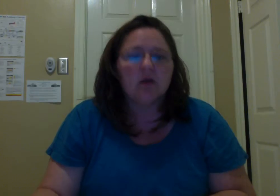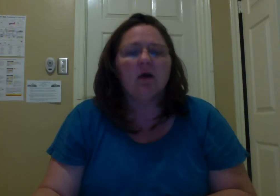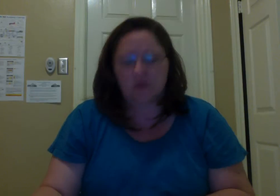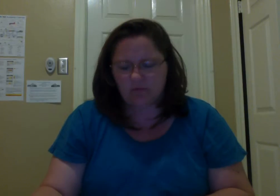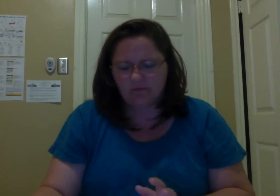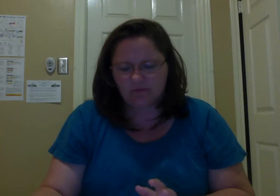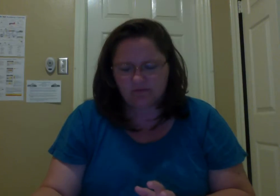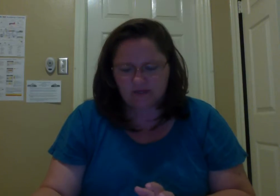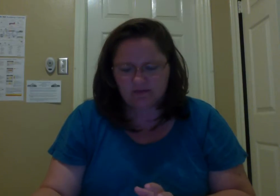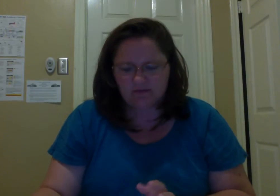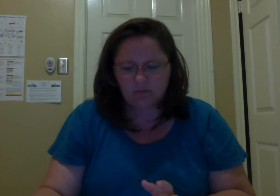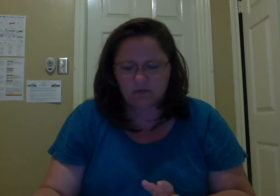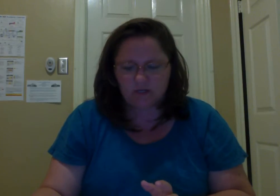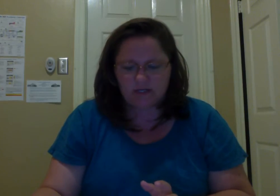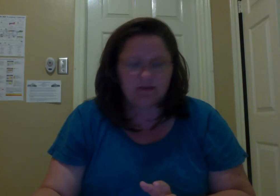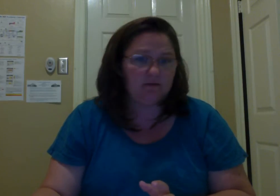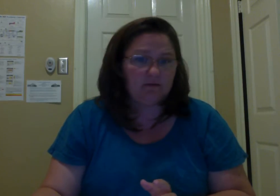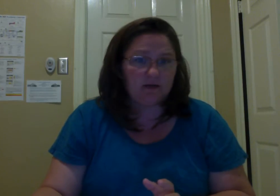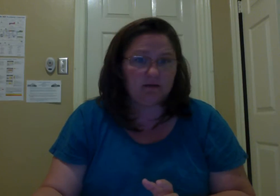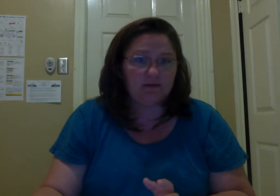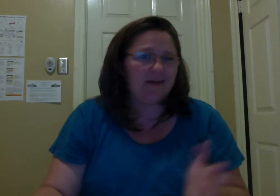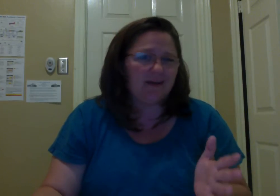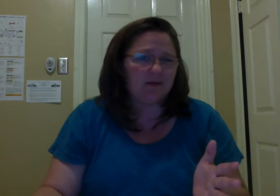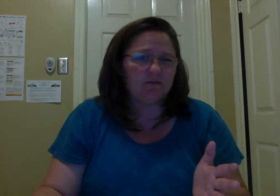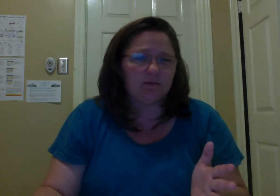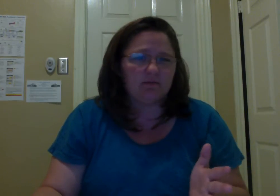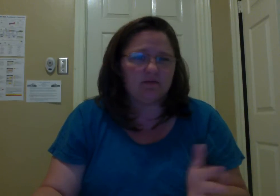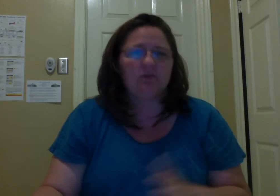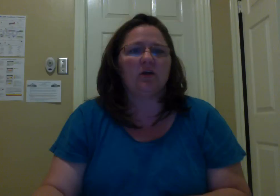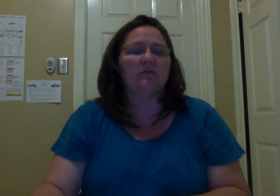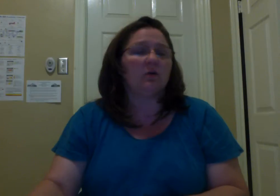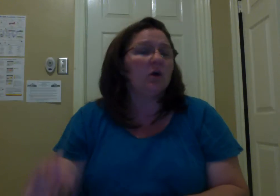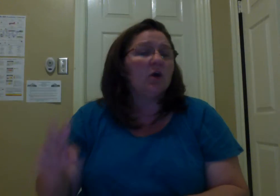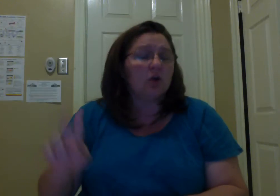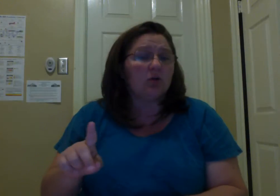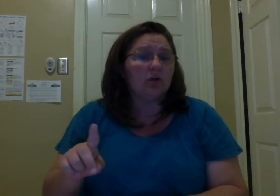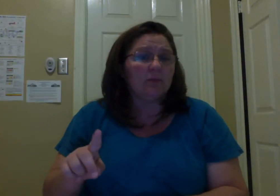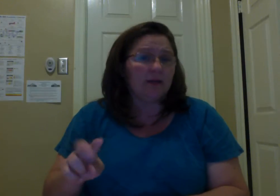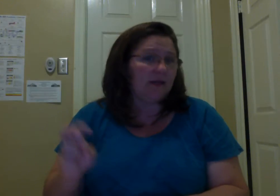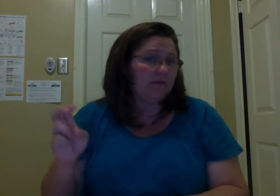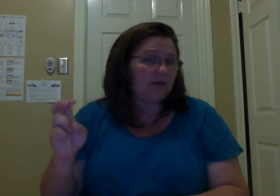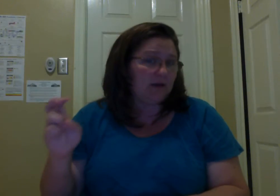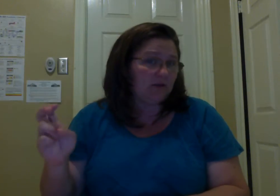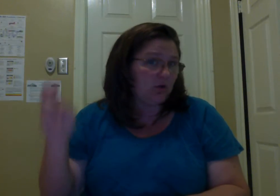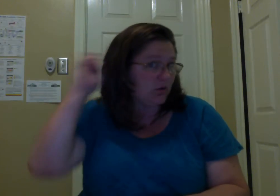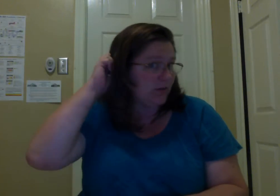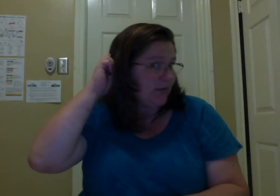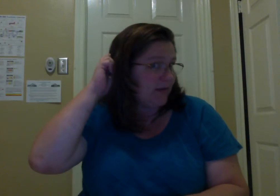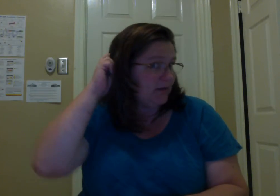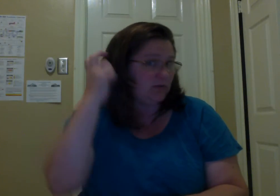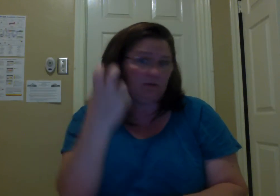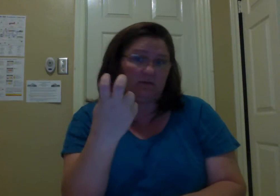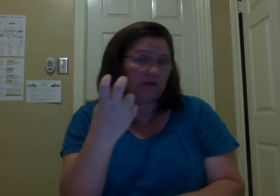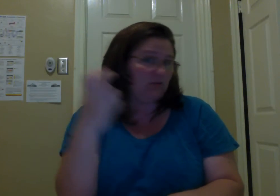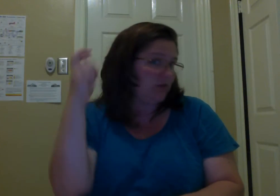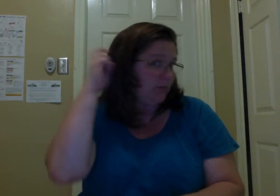Okay, well, first Dan says we don't want anything stuck in his head, and I didn't know if that was signed or not. So cochlear implant is signed. Cochlear implant, this is the hand shape, and you